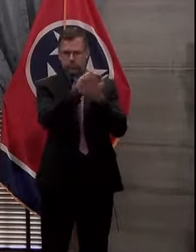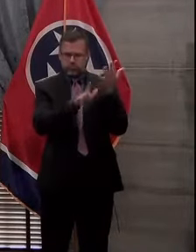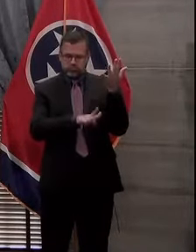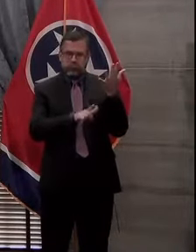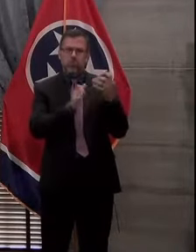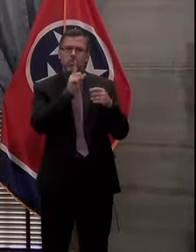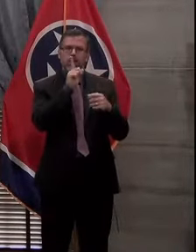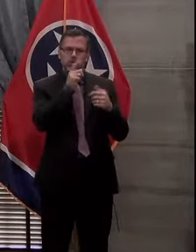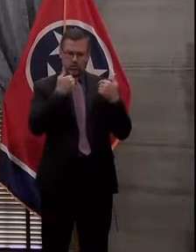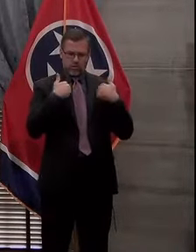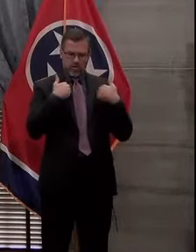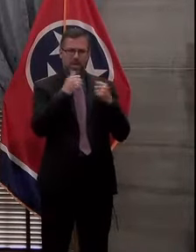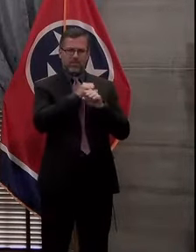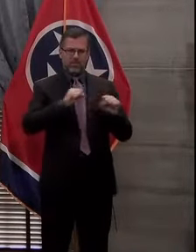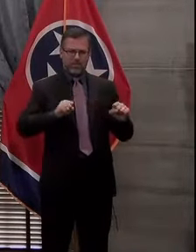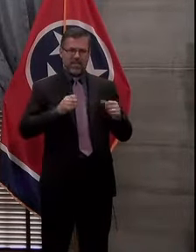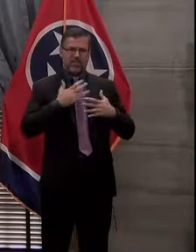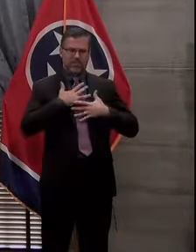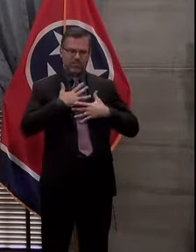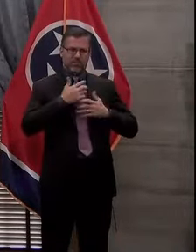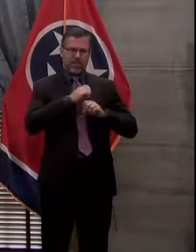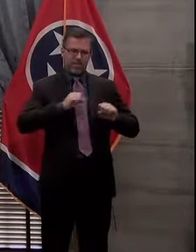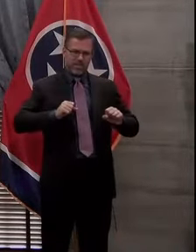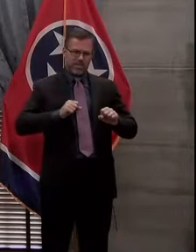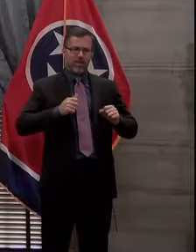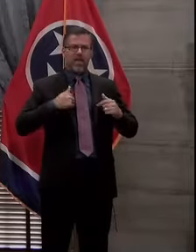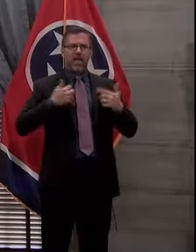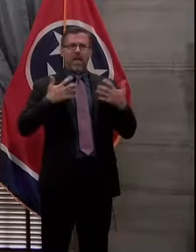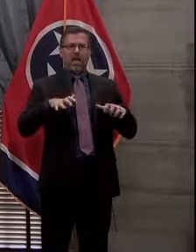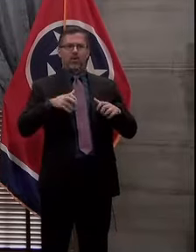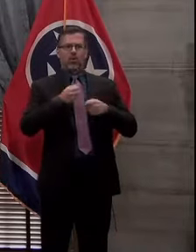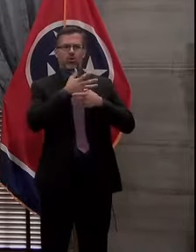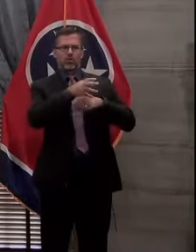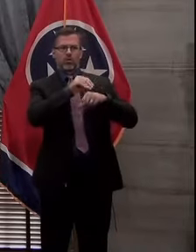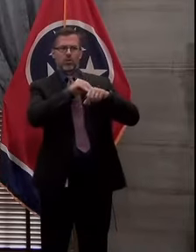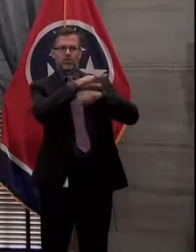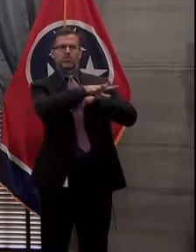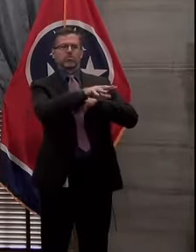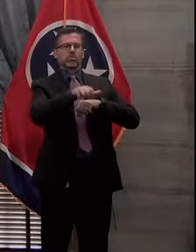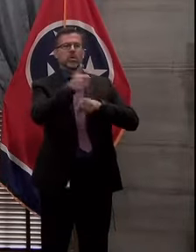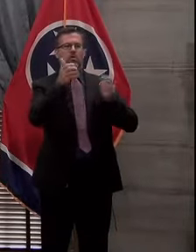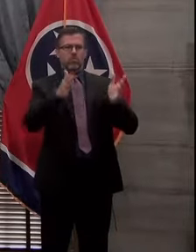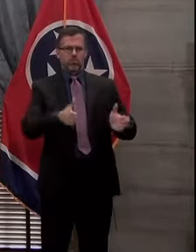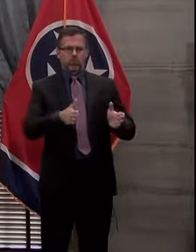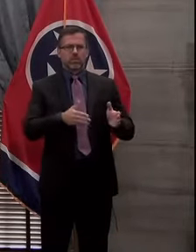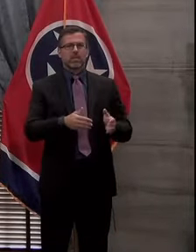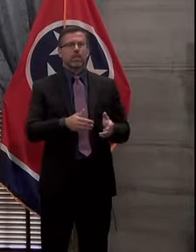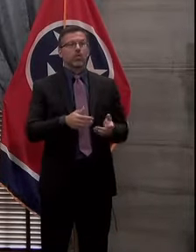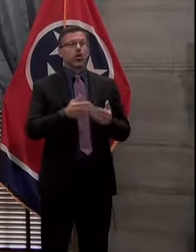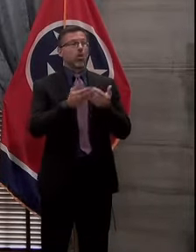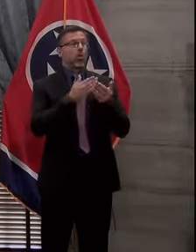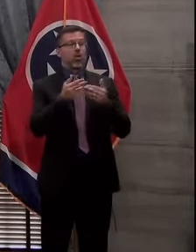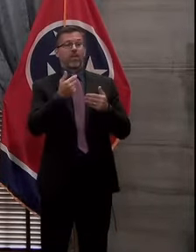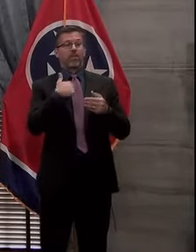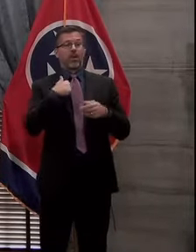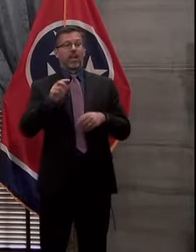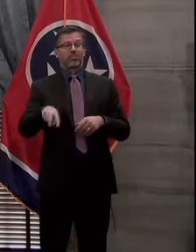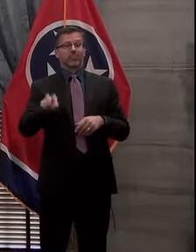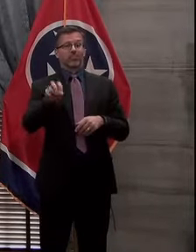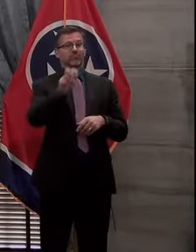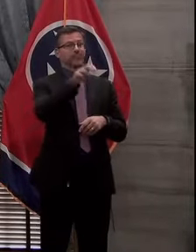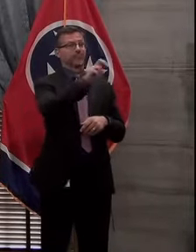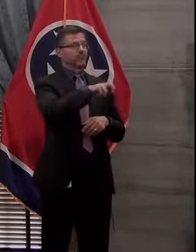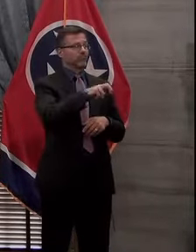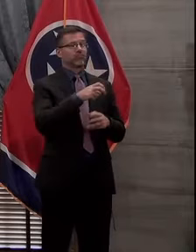I'm safe and that I'm not a potential threat to somebody else. So wherever I go, whatever I do,